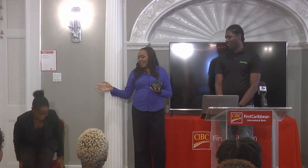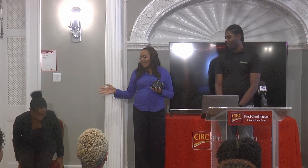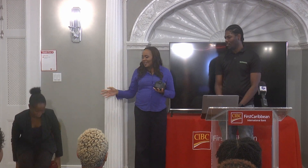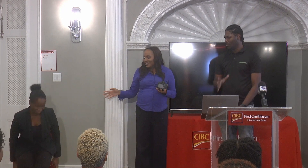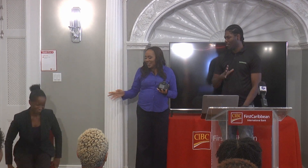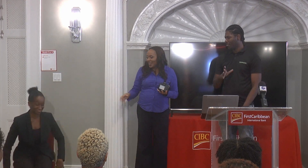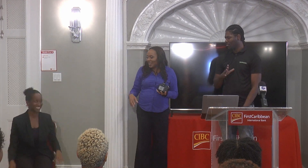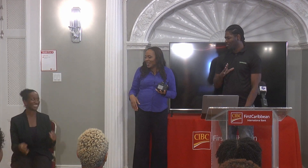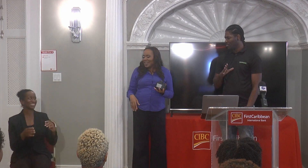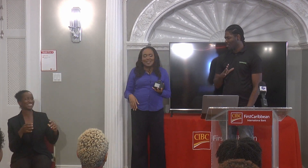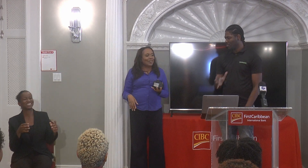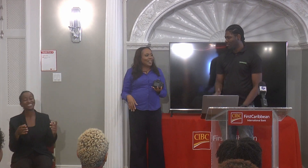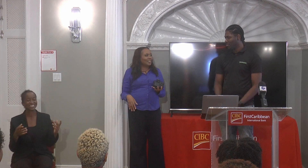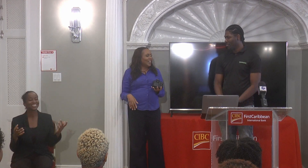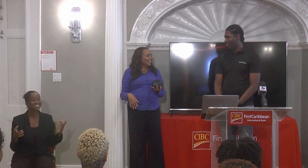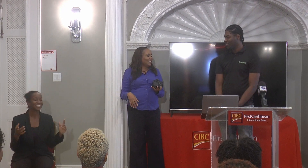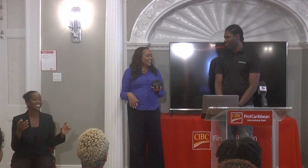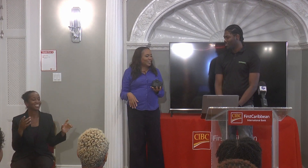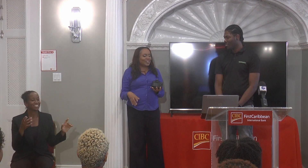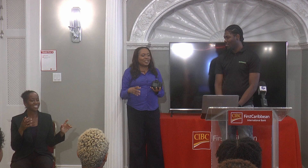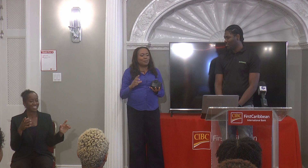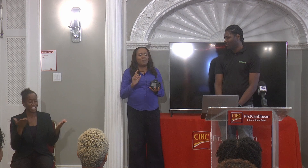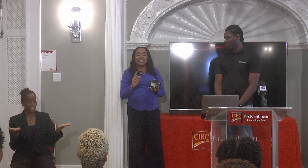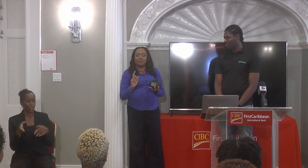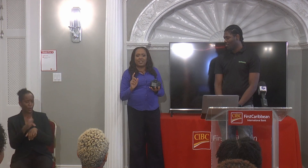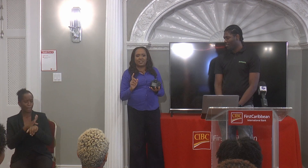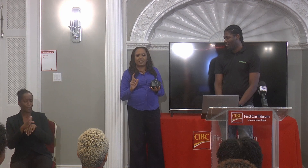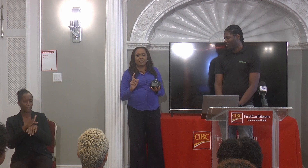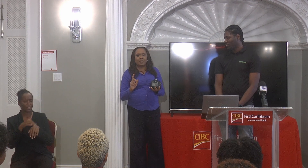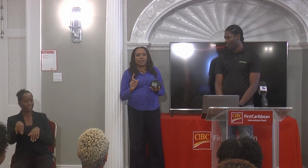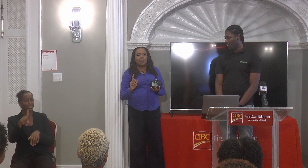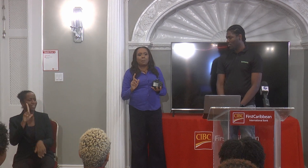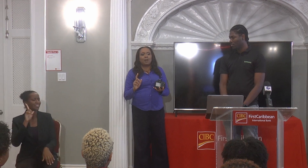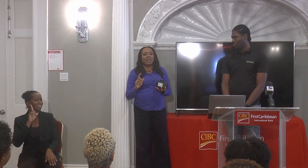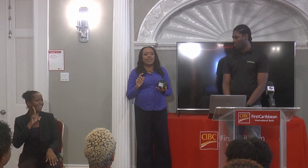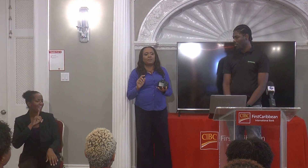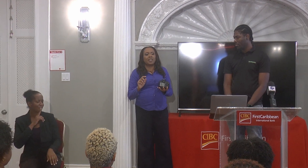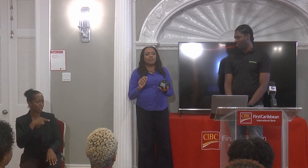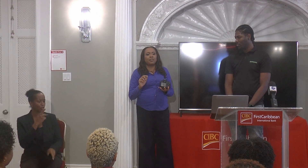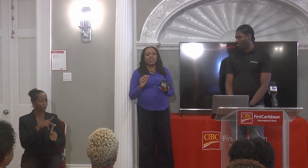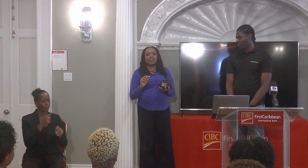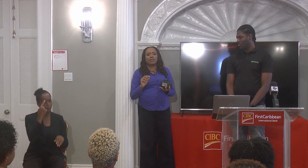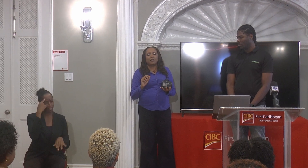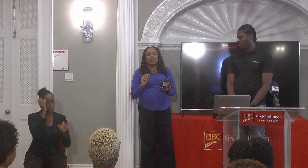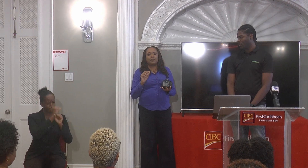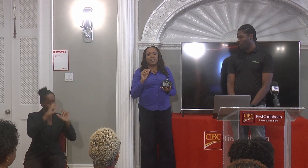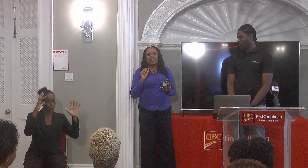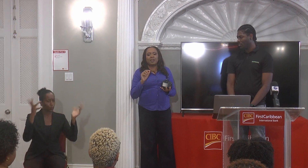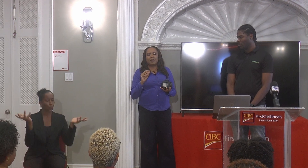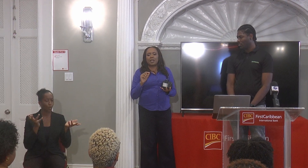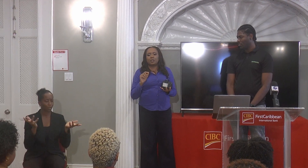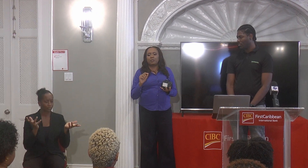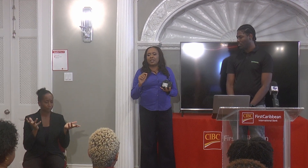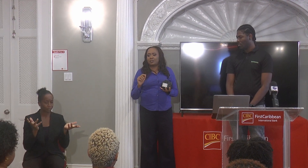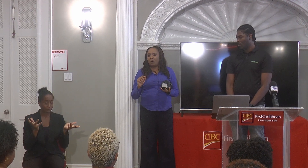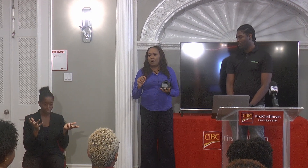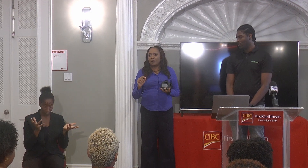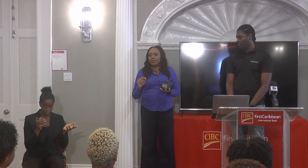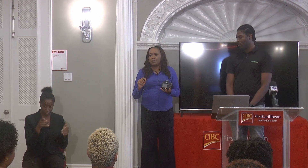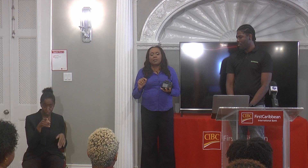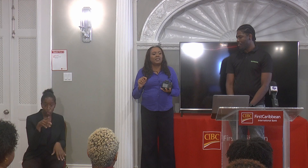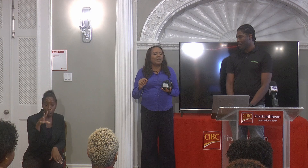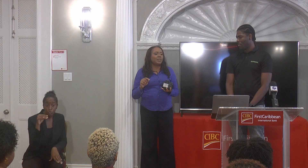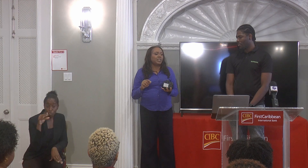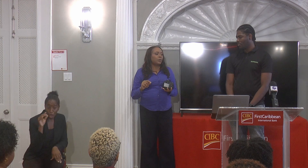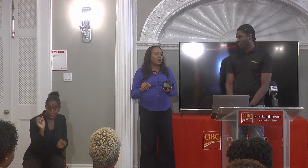Oh, sorry, sorry. You're entitled to certain benefits, but if they